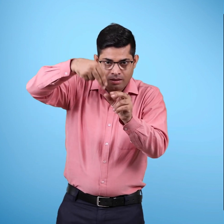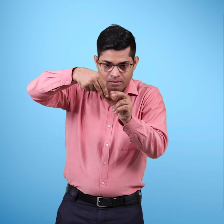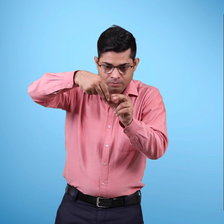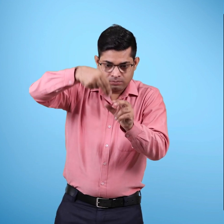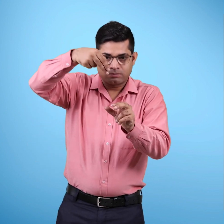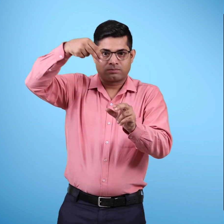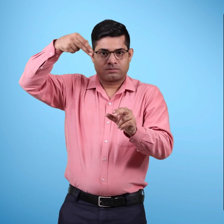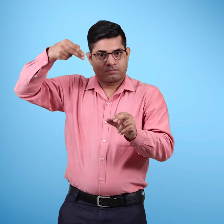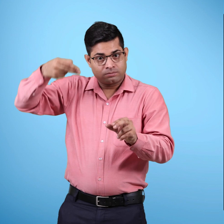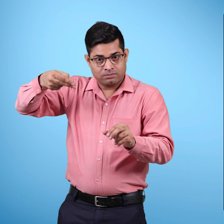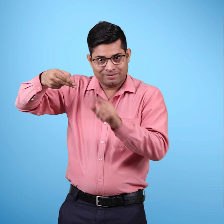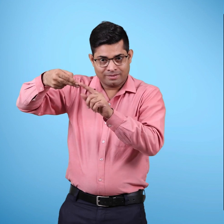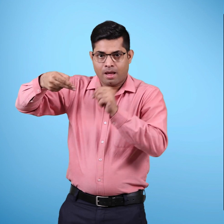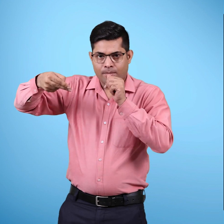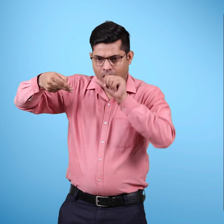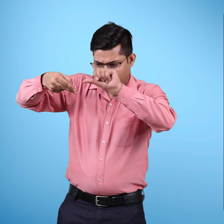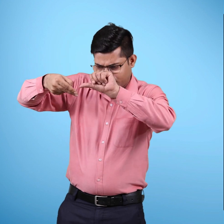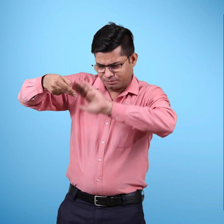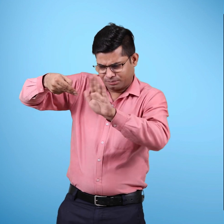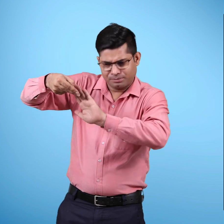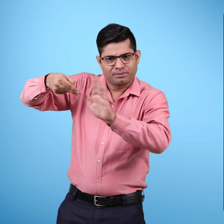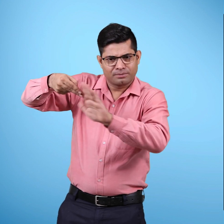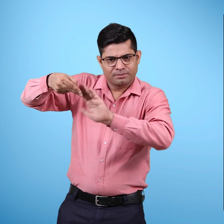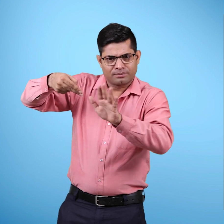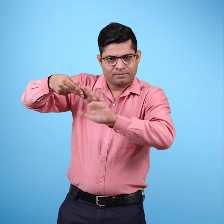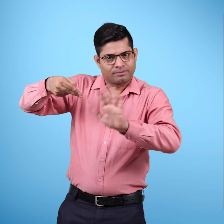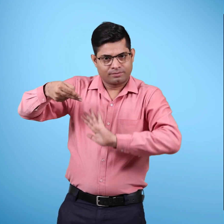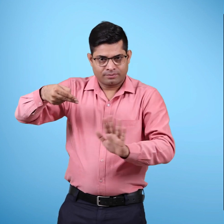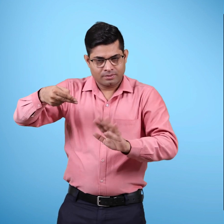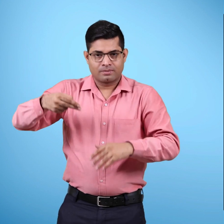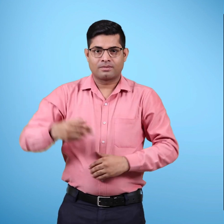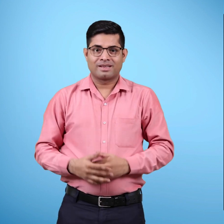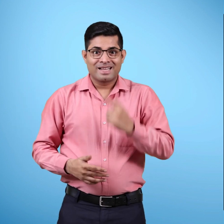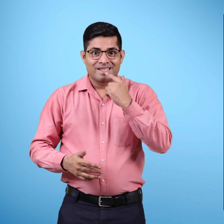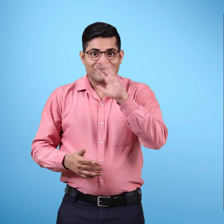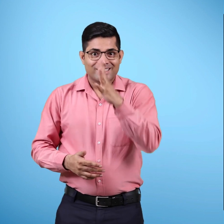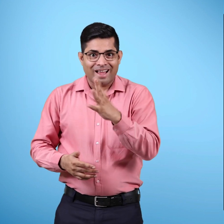Take out the leaf carefully and wash it in water.